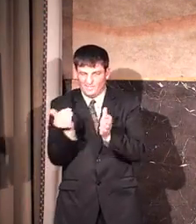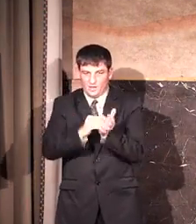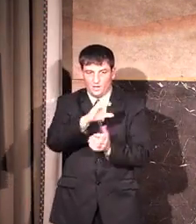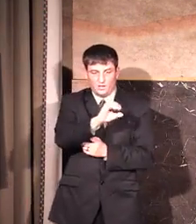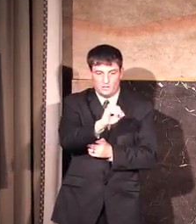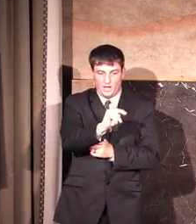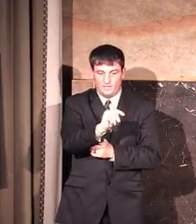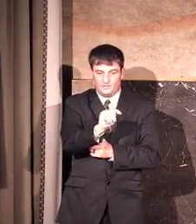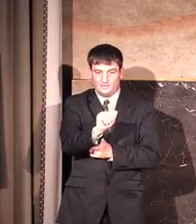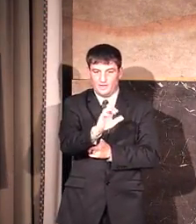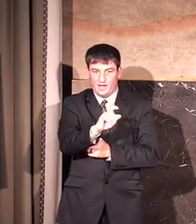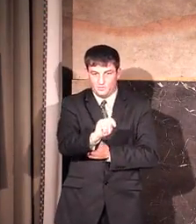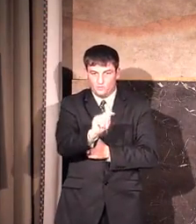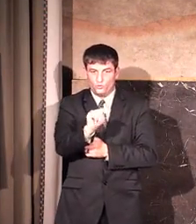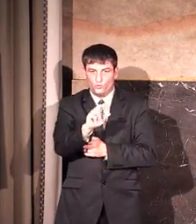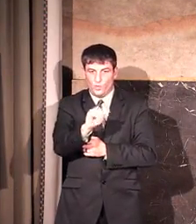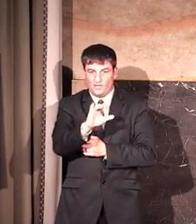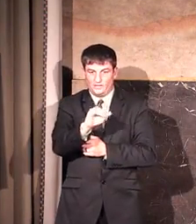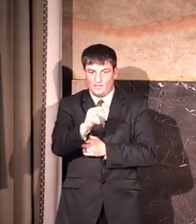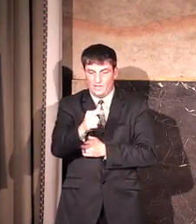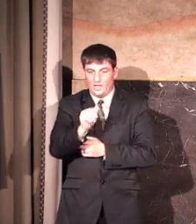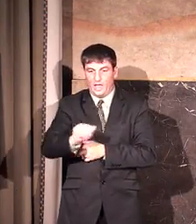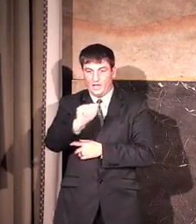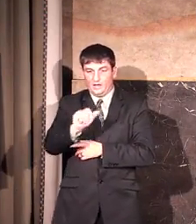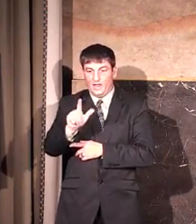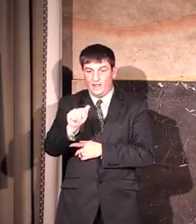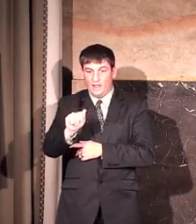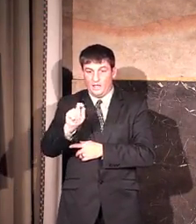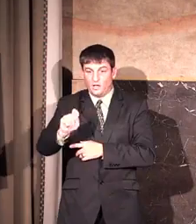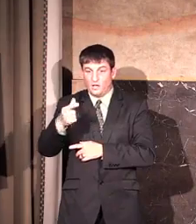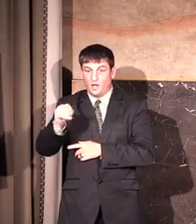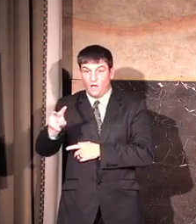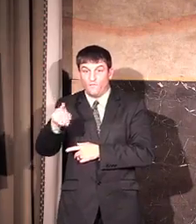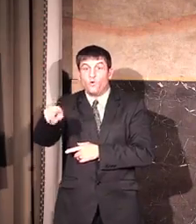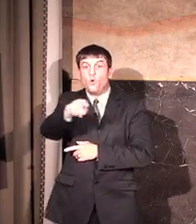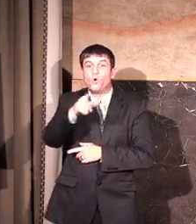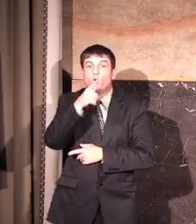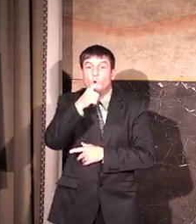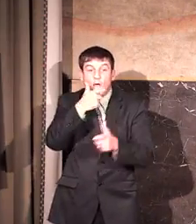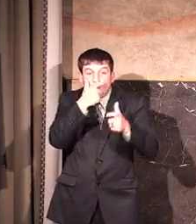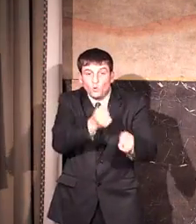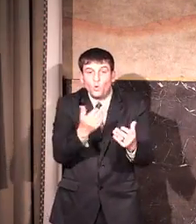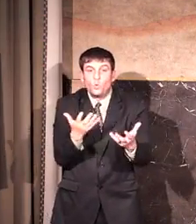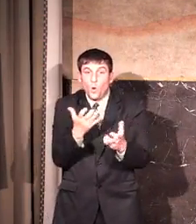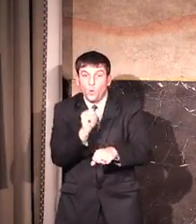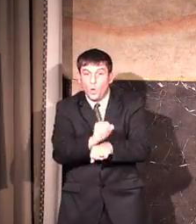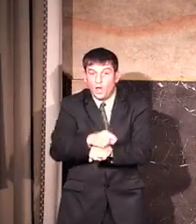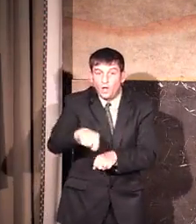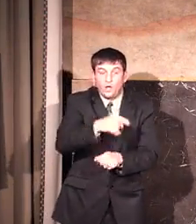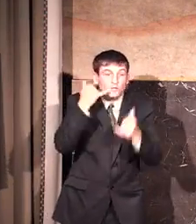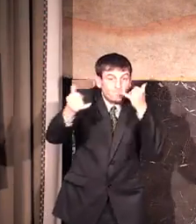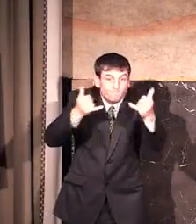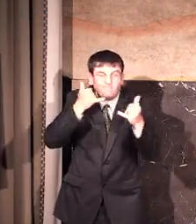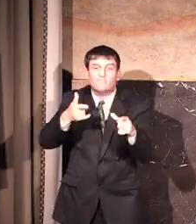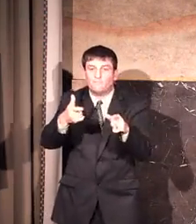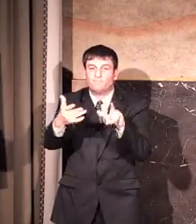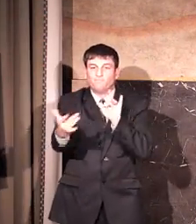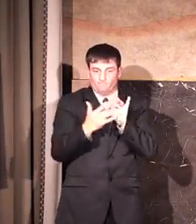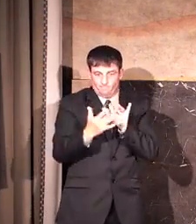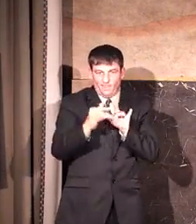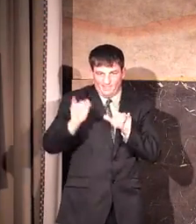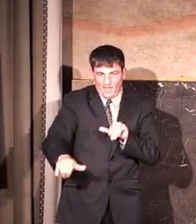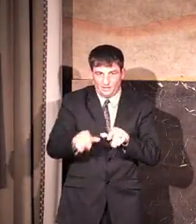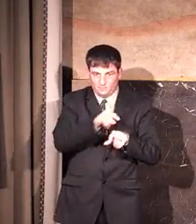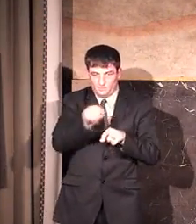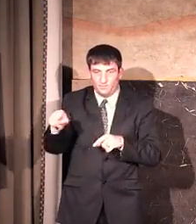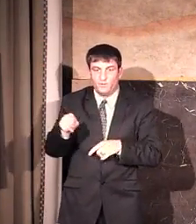contacttracing@la.gov. And show that they have an interest in this, we can really scale up those capacities quickly. So what I would say is,